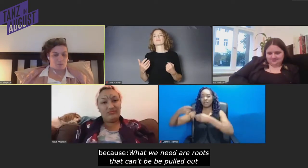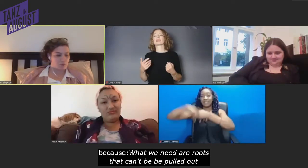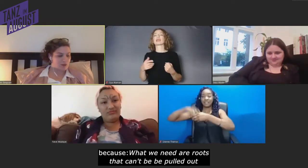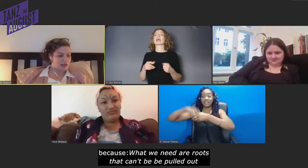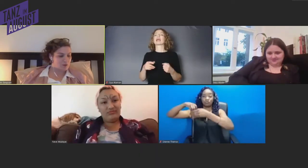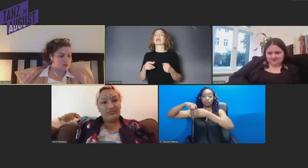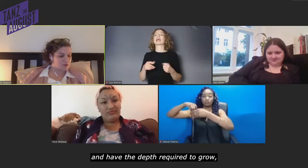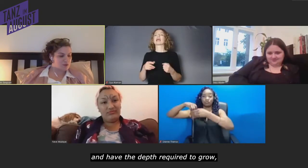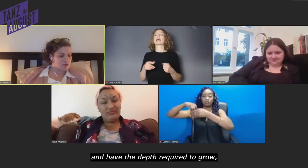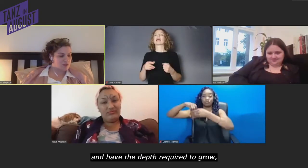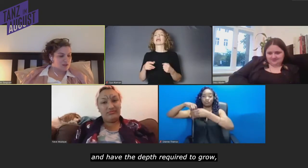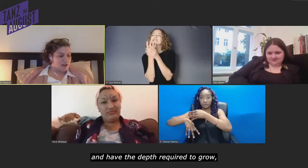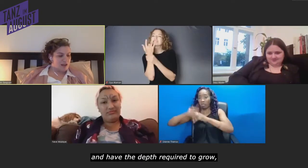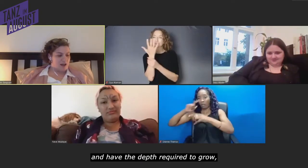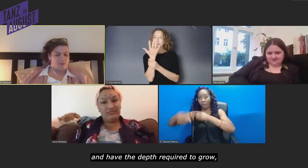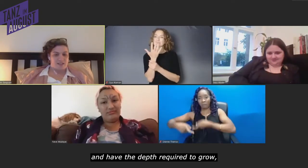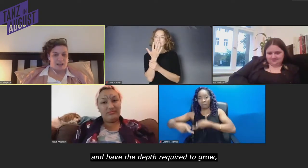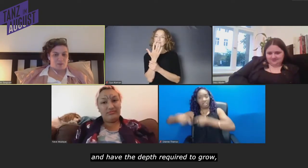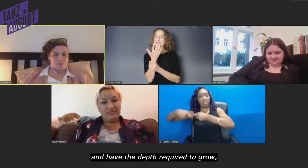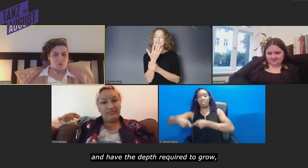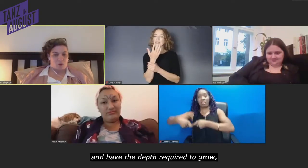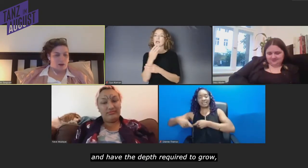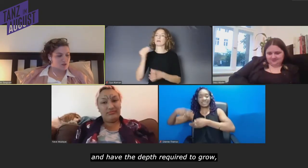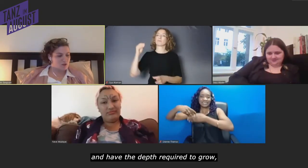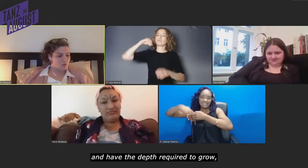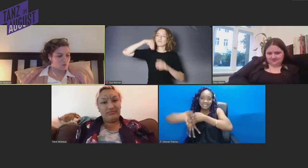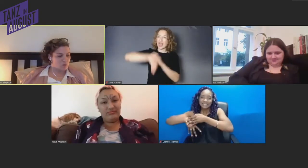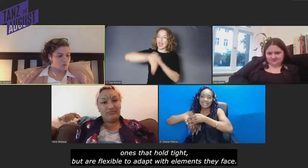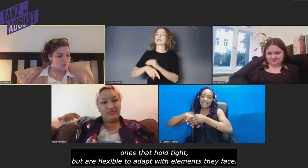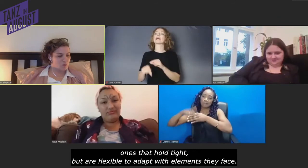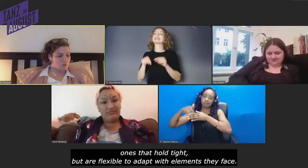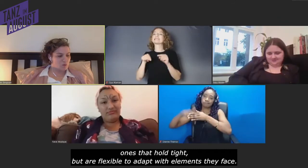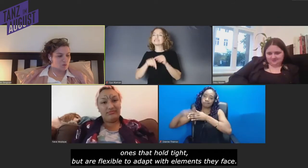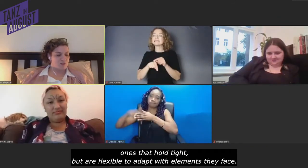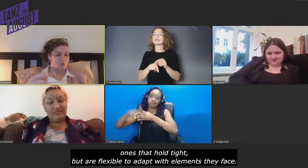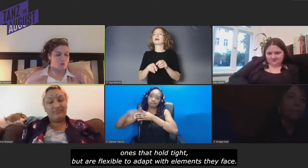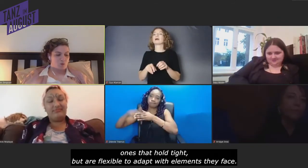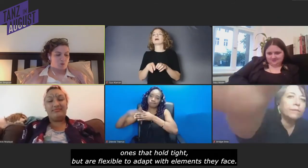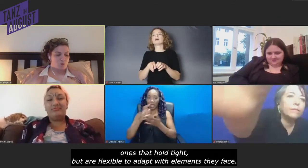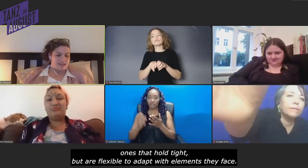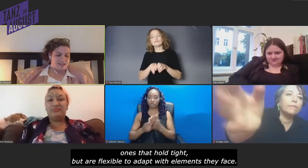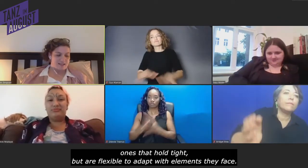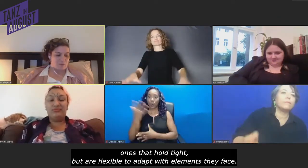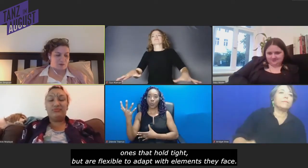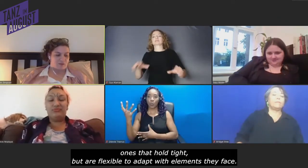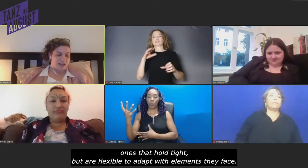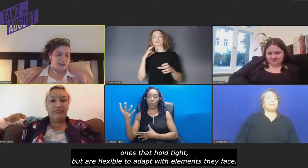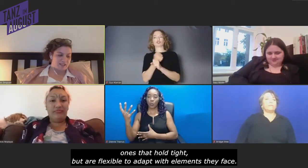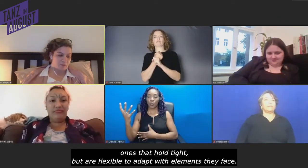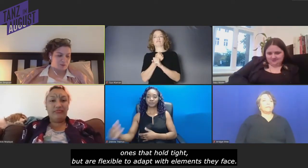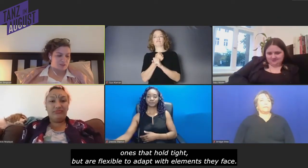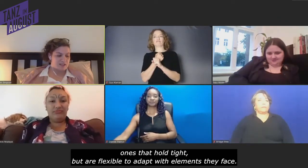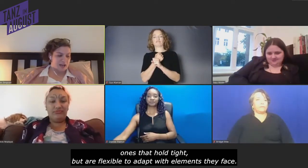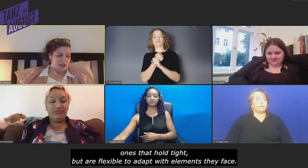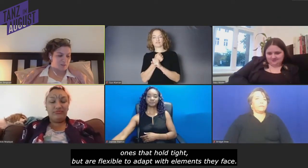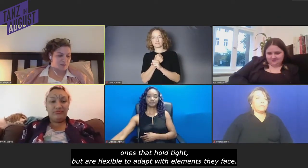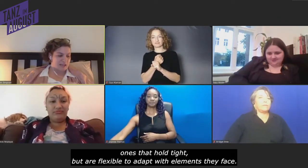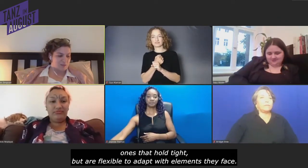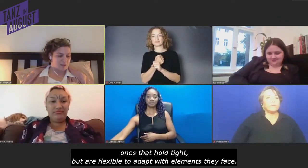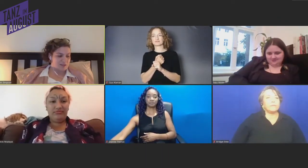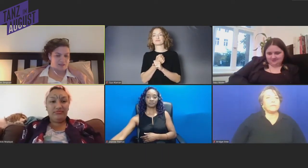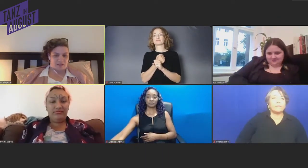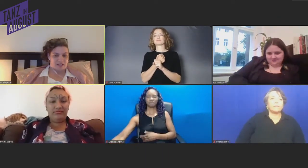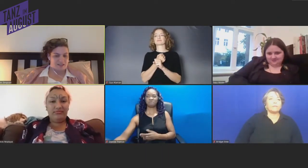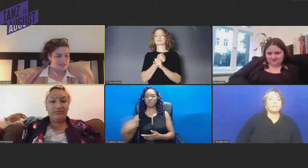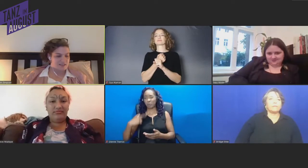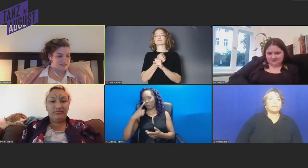pulled out and have the depth required to grow, ones that hold tight but are flexible to adapt with the elements